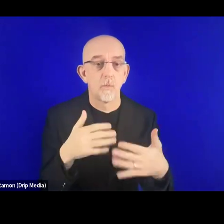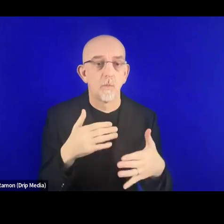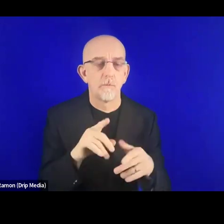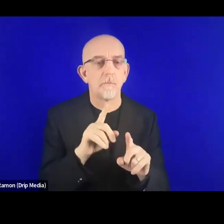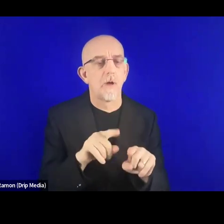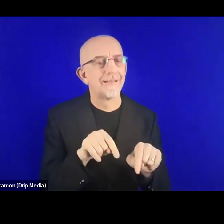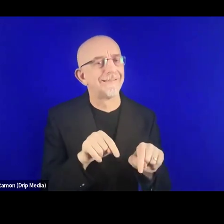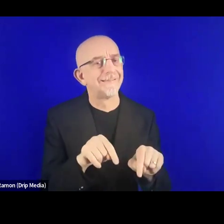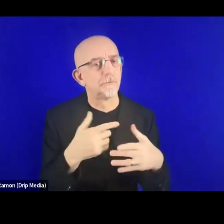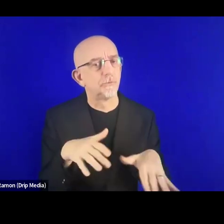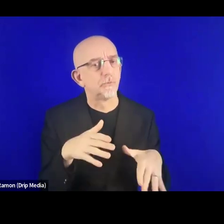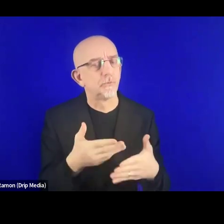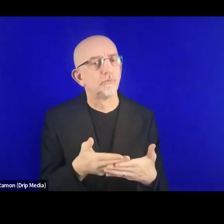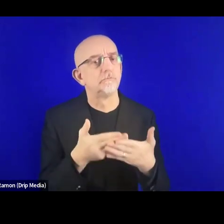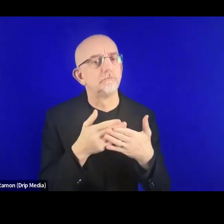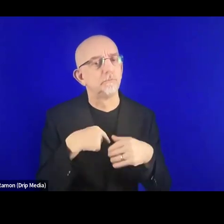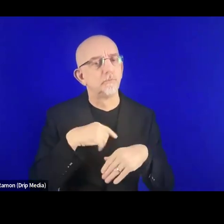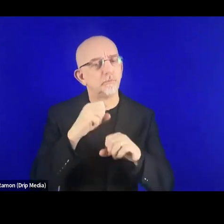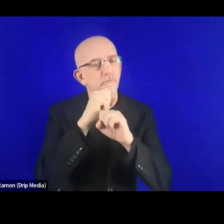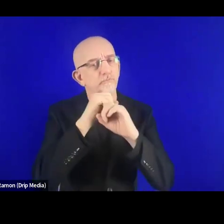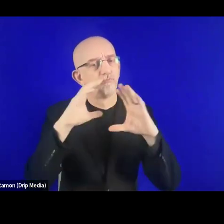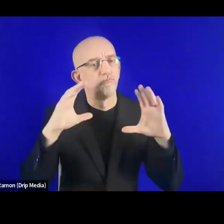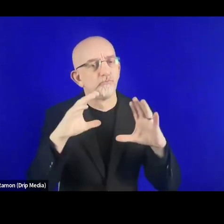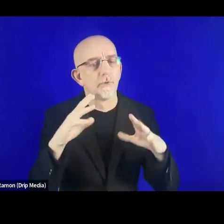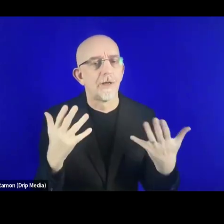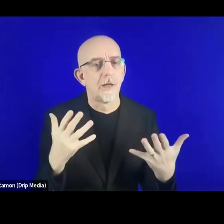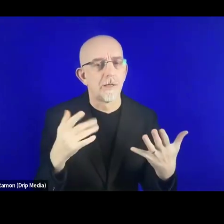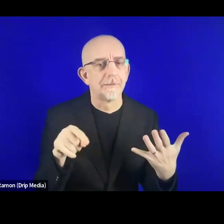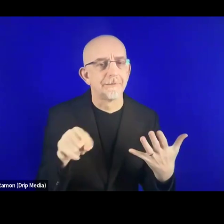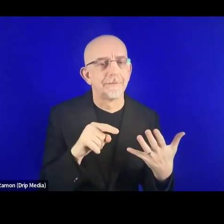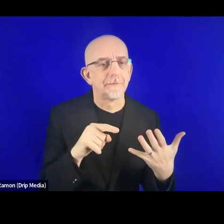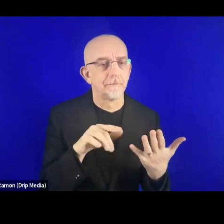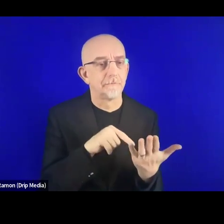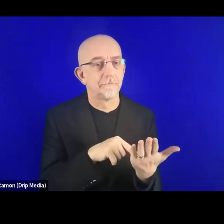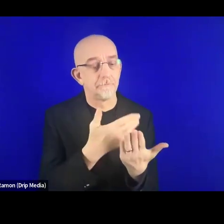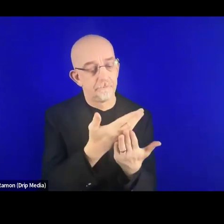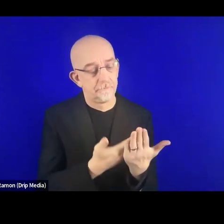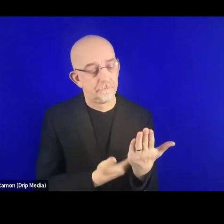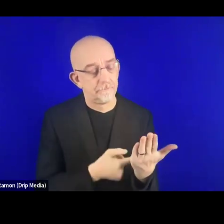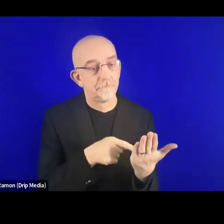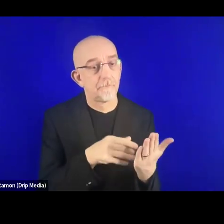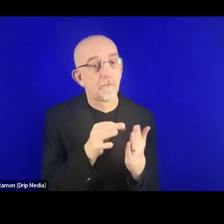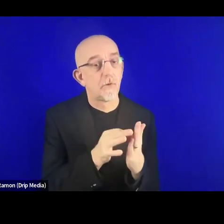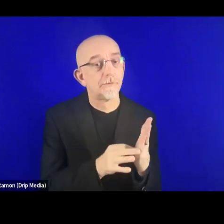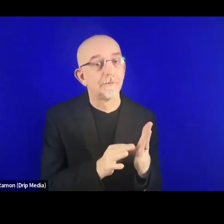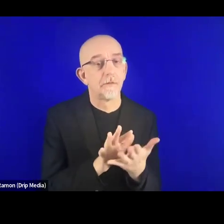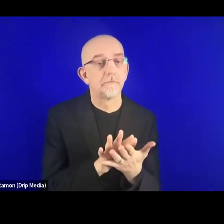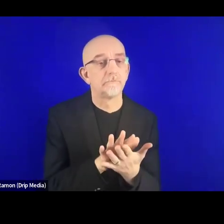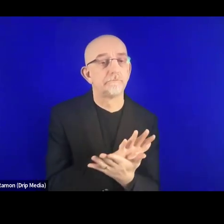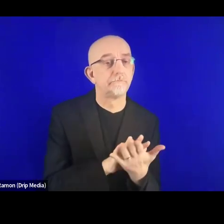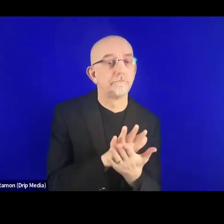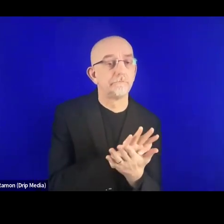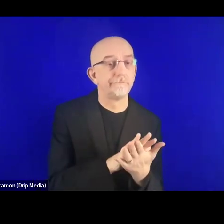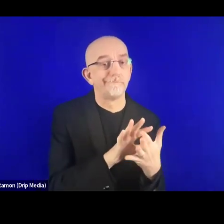protection, where embedding disability into those policies in a meaningful way is a challenge, and then the intersection of all